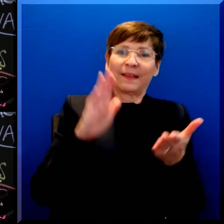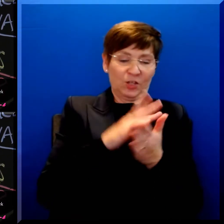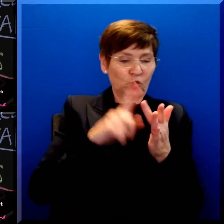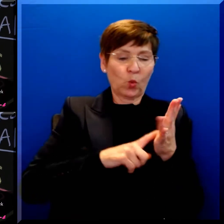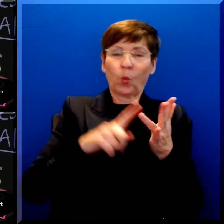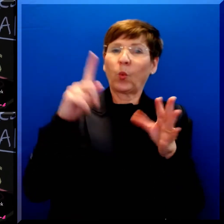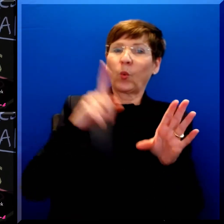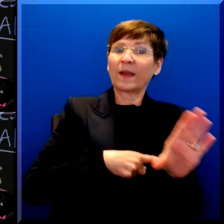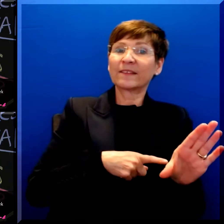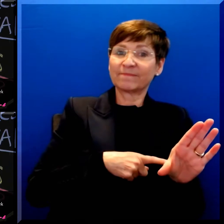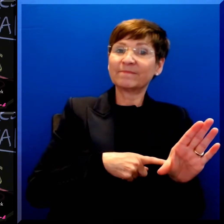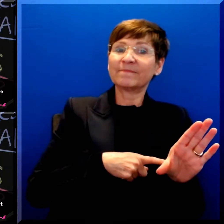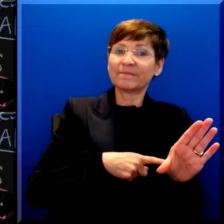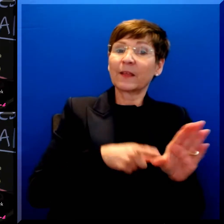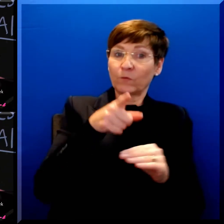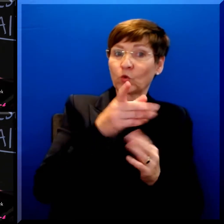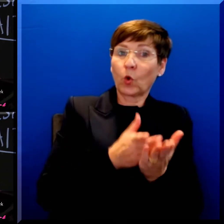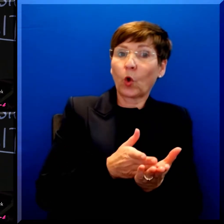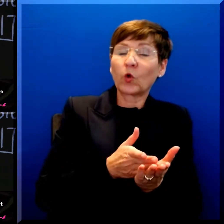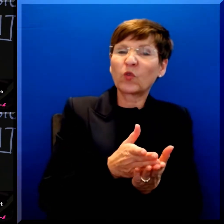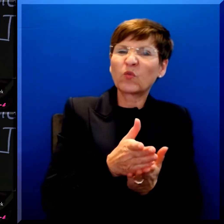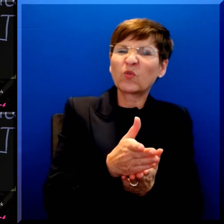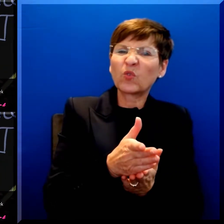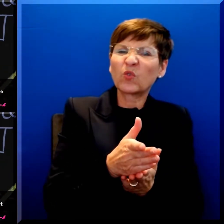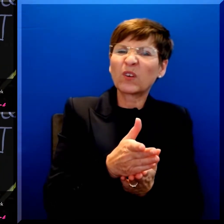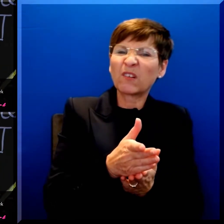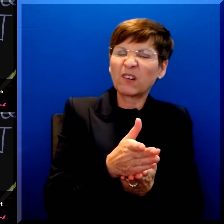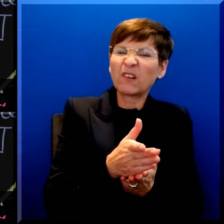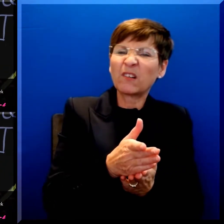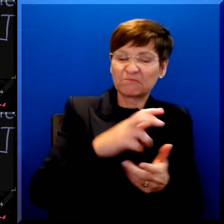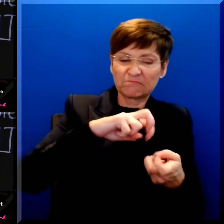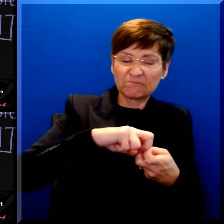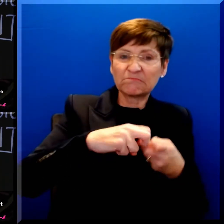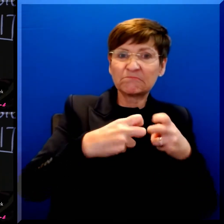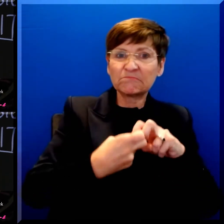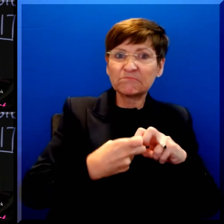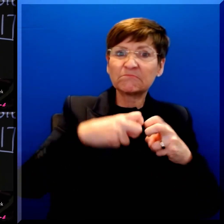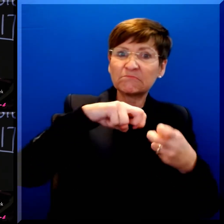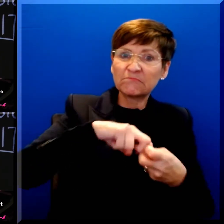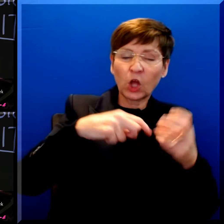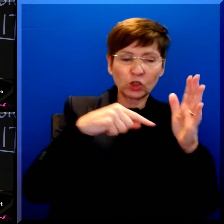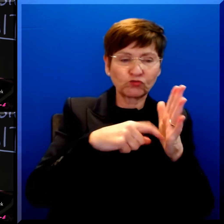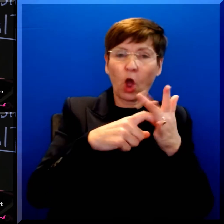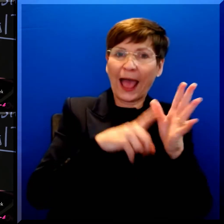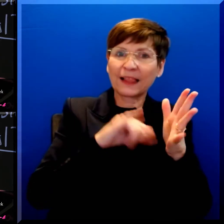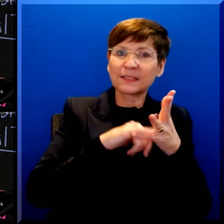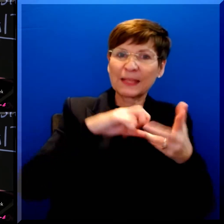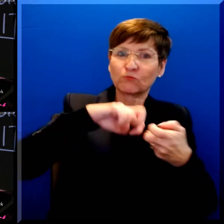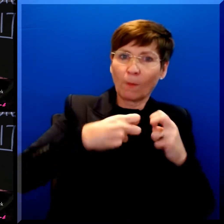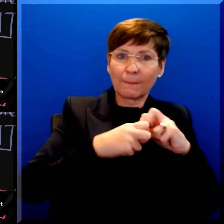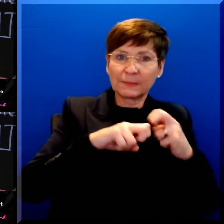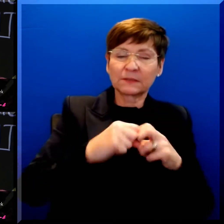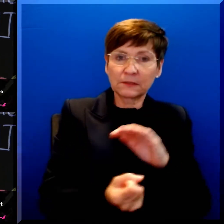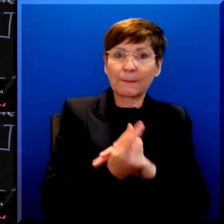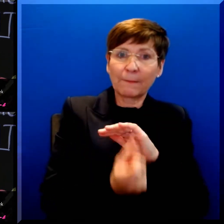Woo, joy. When you go through trials, what? Not one problem, double dip, triple dip. When you go through trials